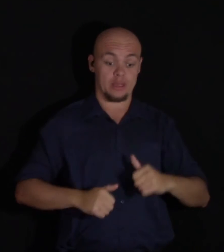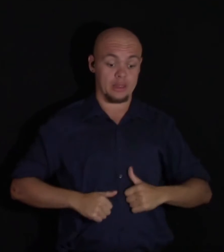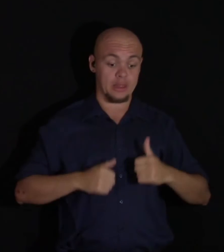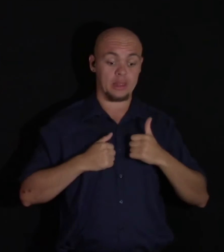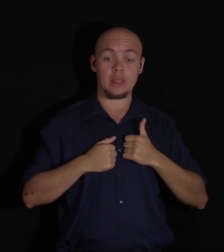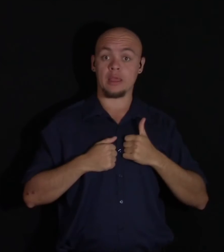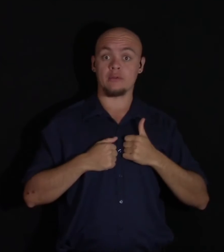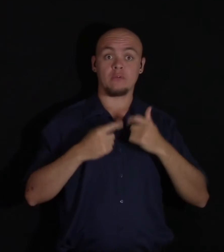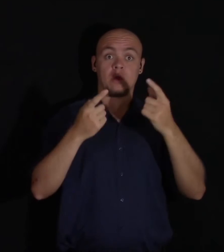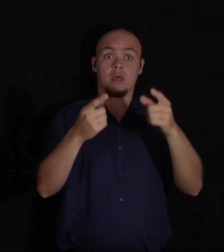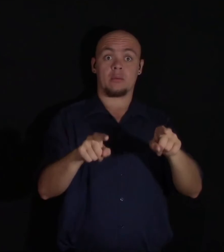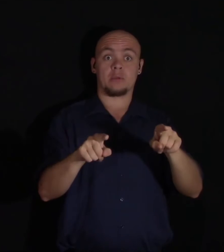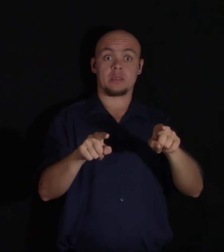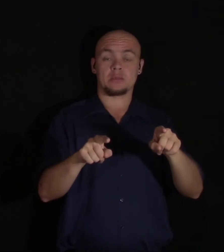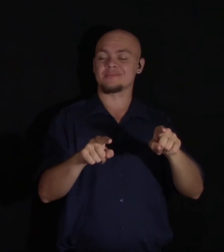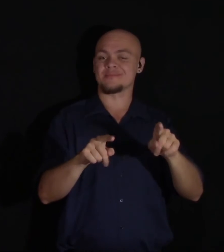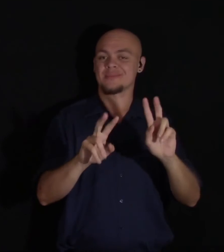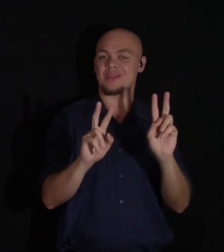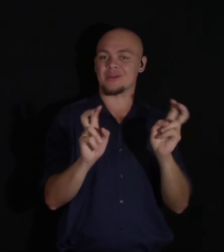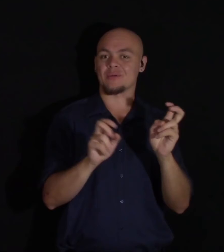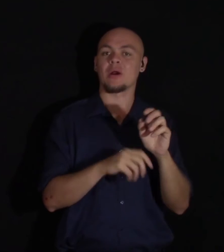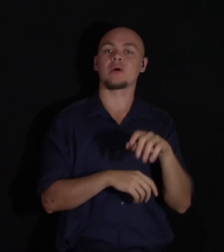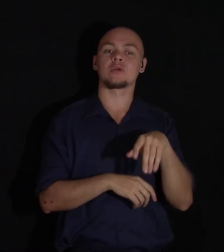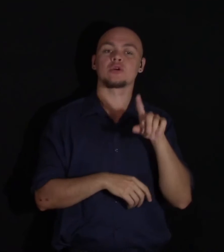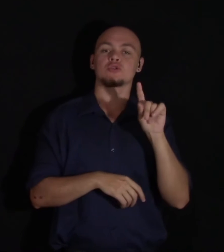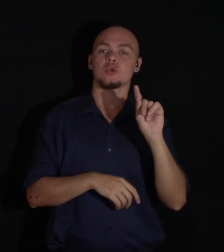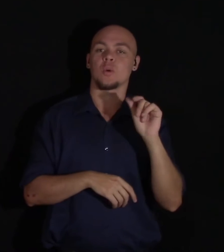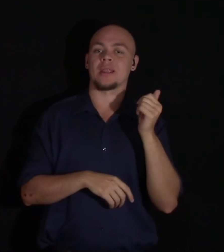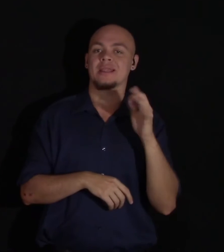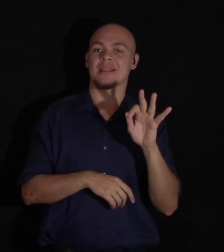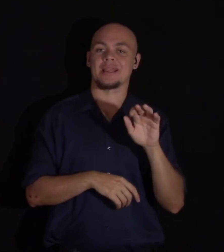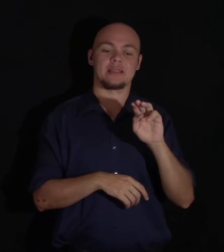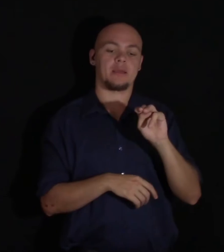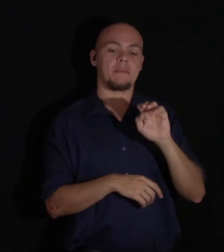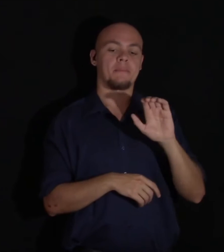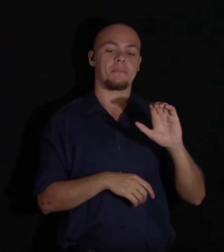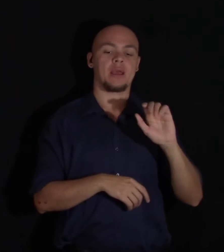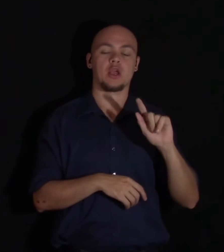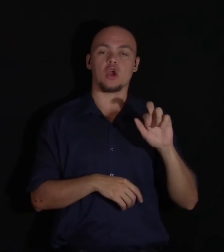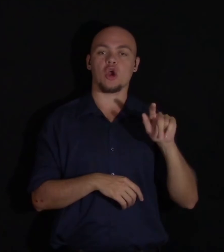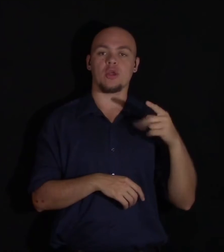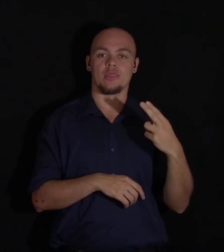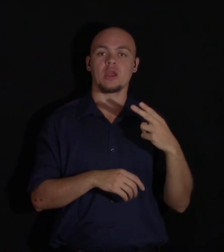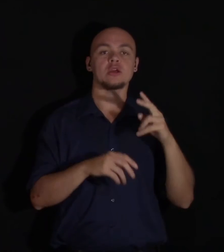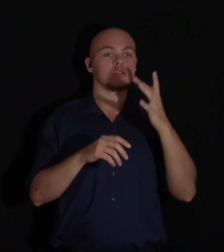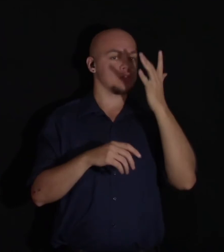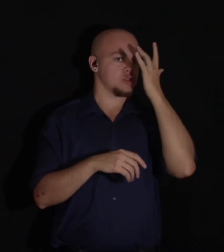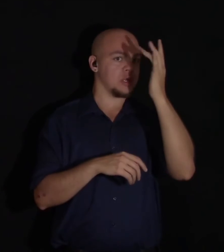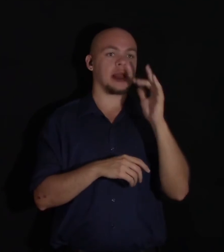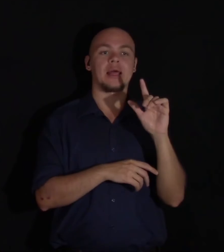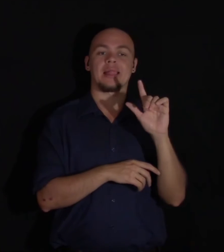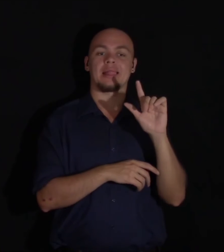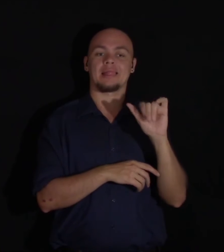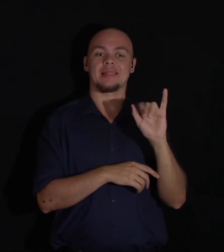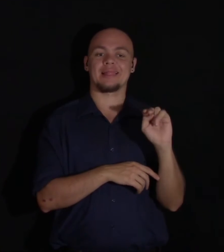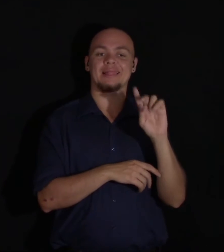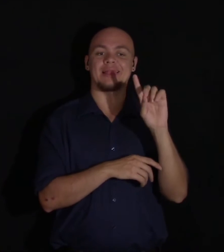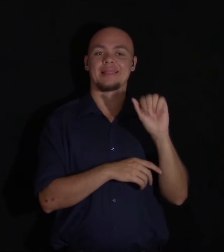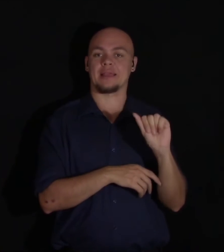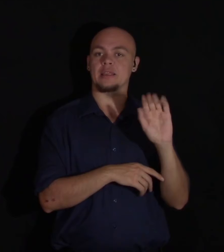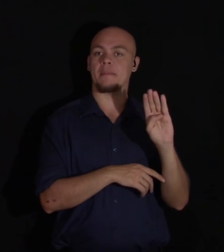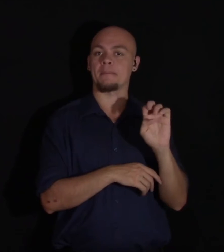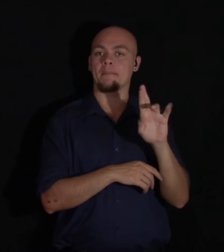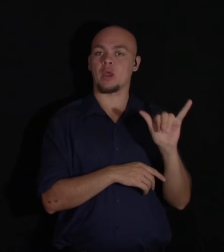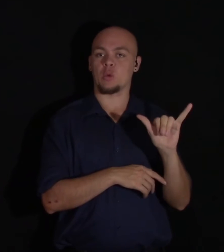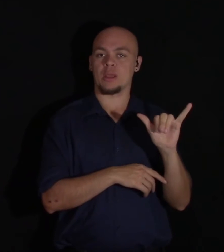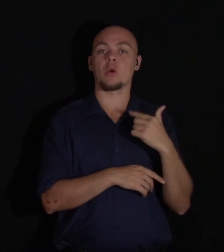way. To quote 2019 MacArthur genius author Linda Berry, we don't create